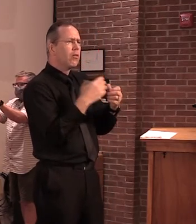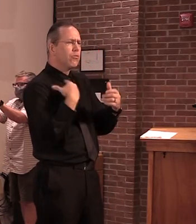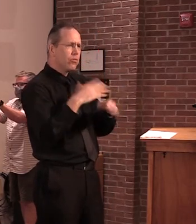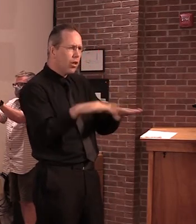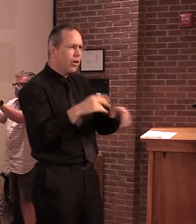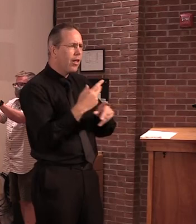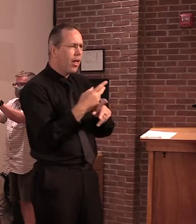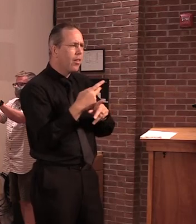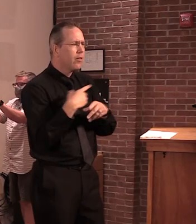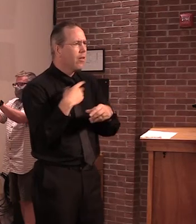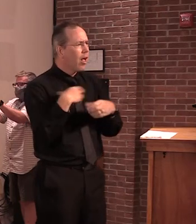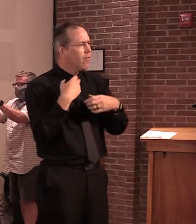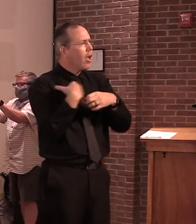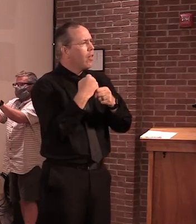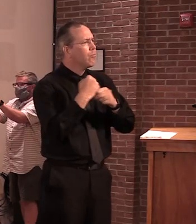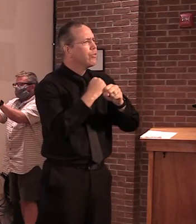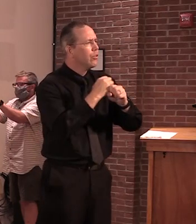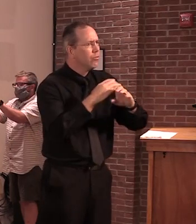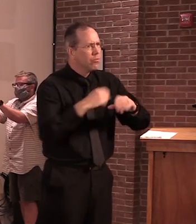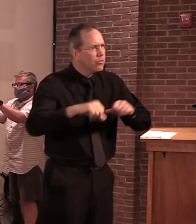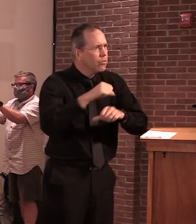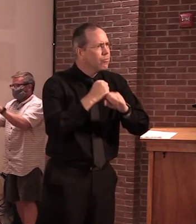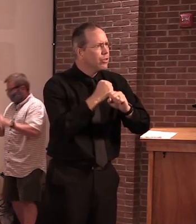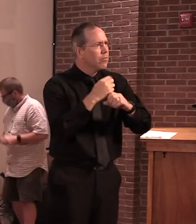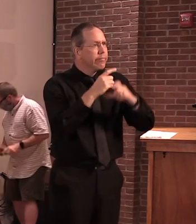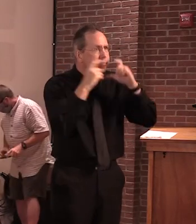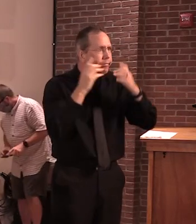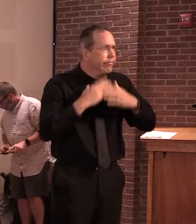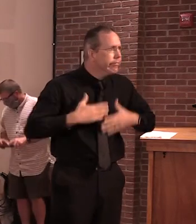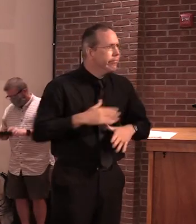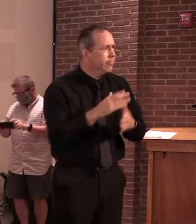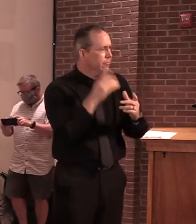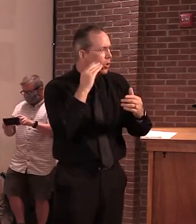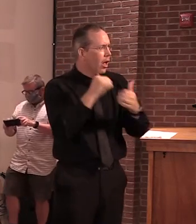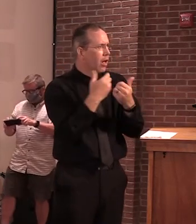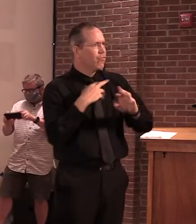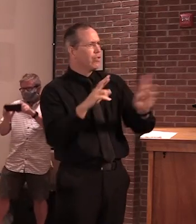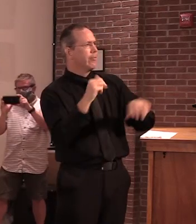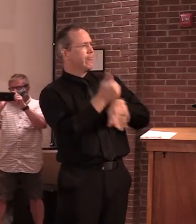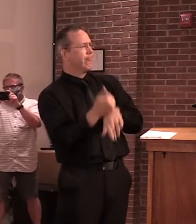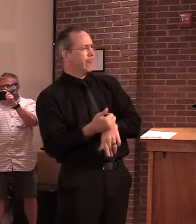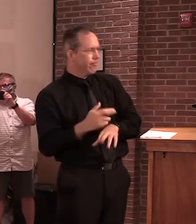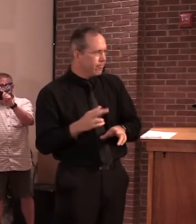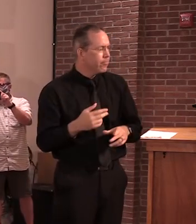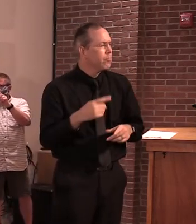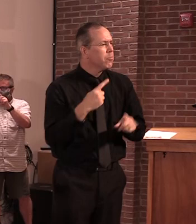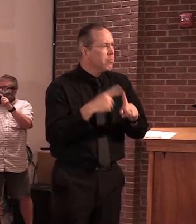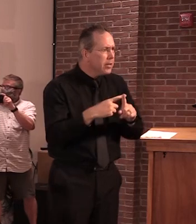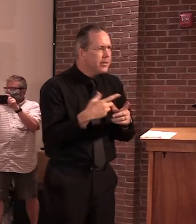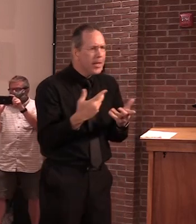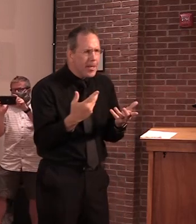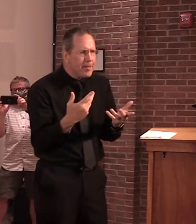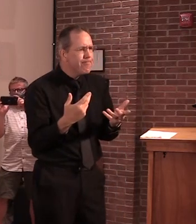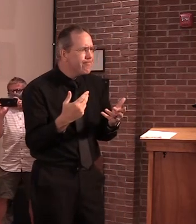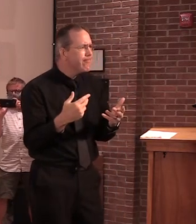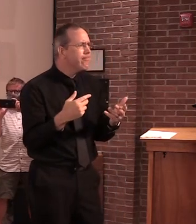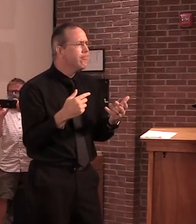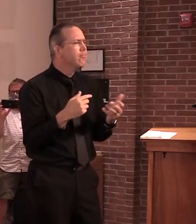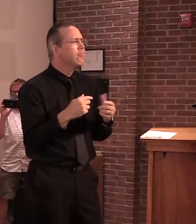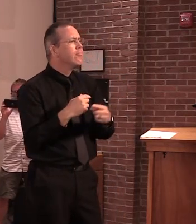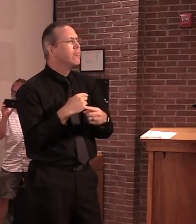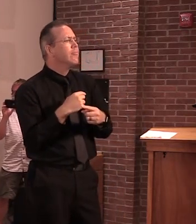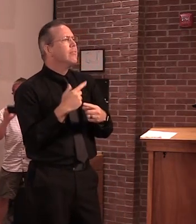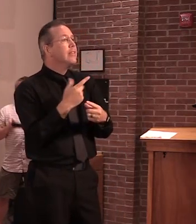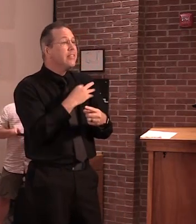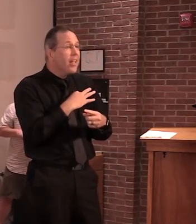the practical application, not only of the health guidance, but also on the instructional response based on staffing